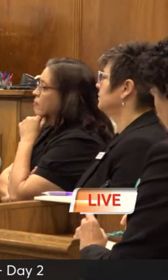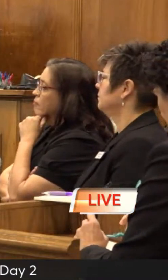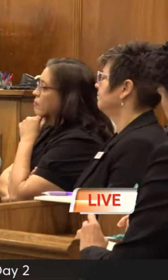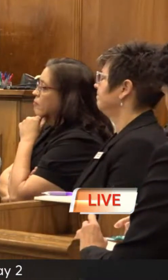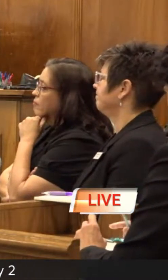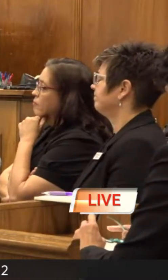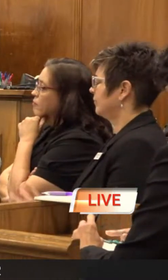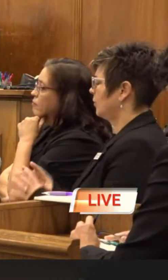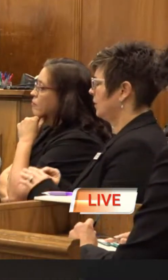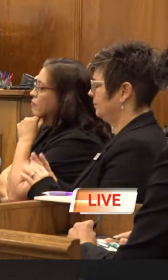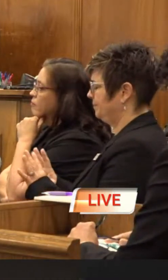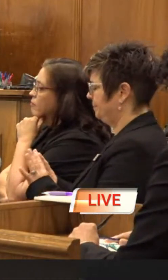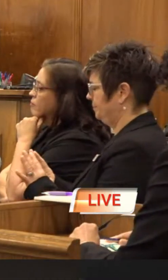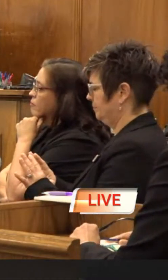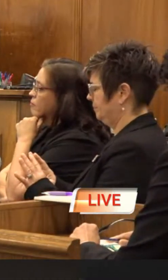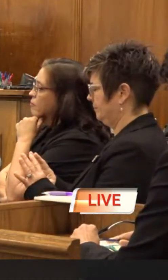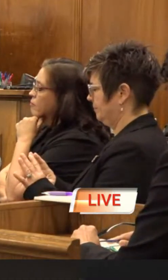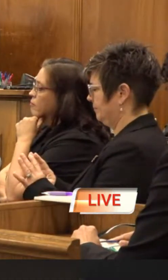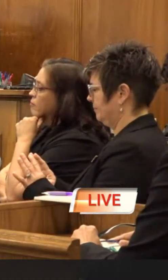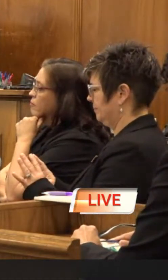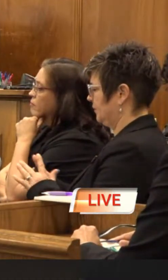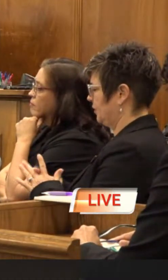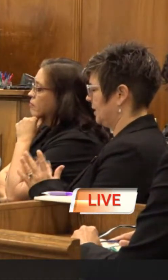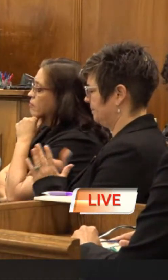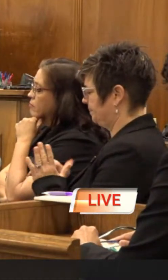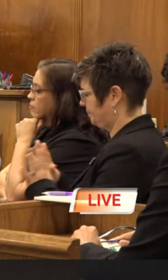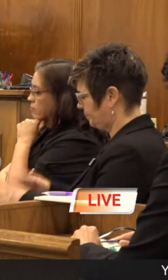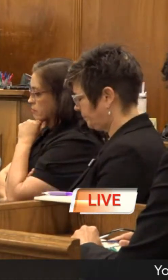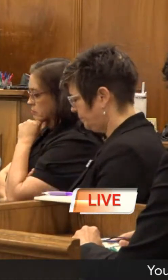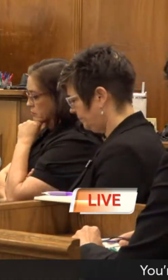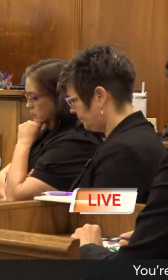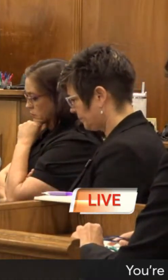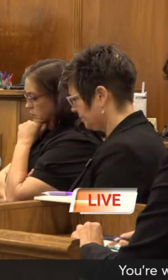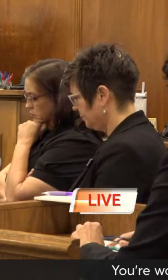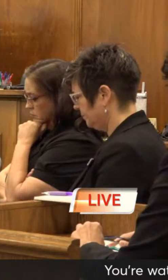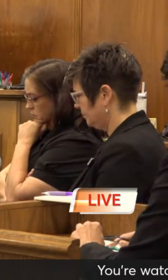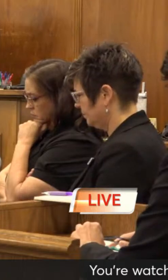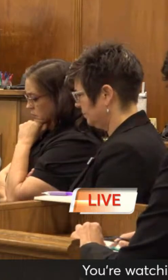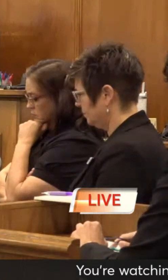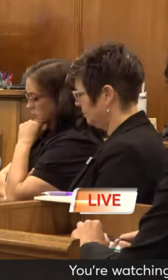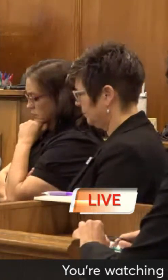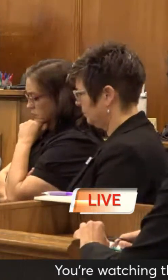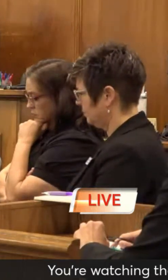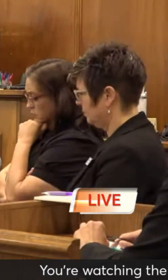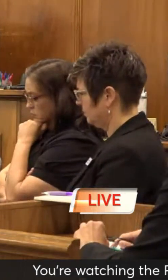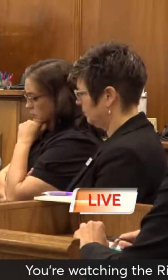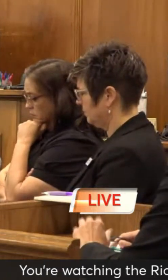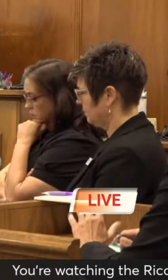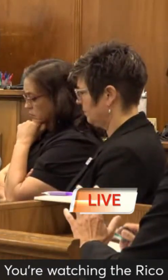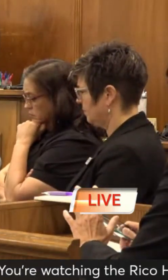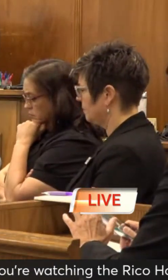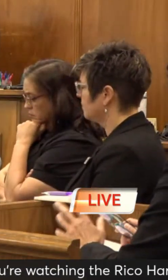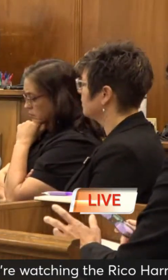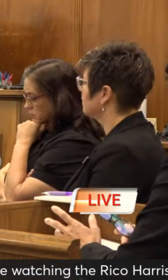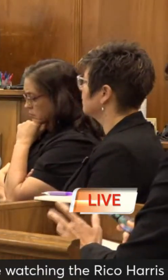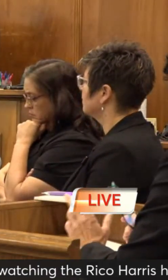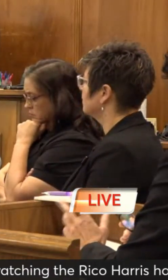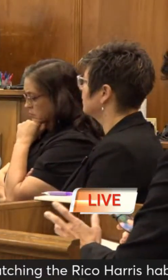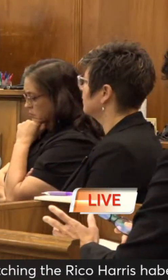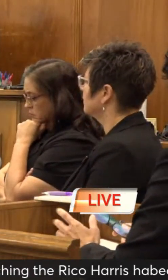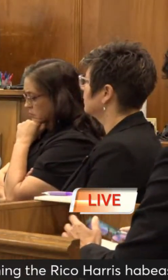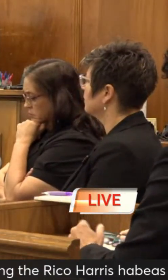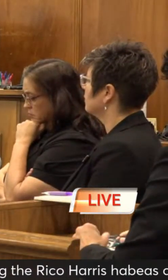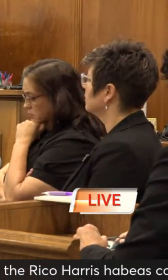actually, I want to scratch that. Did you ever witness anything unusual,